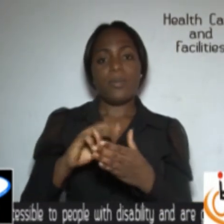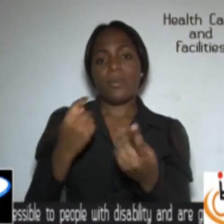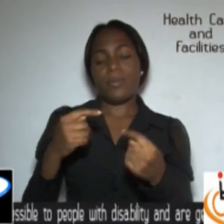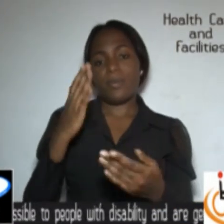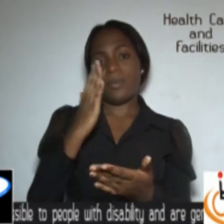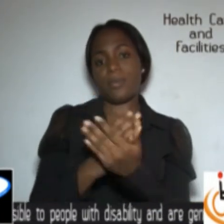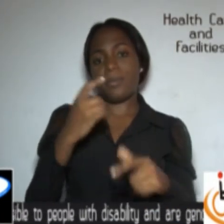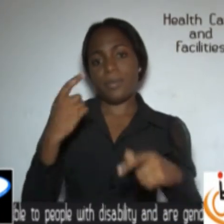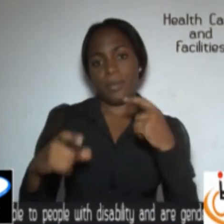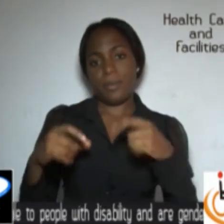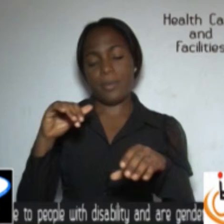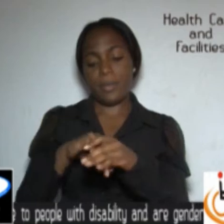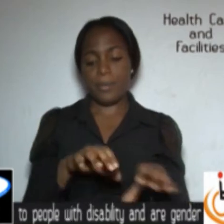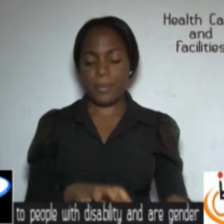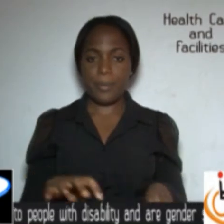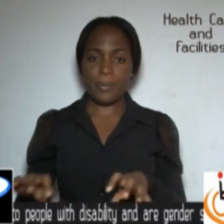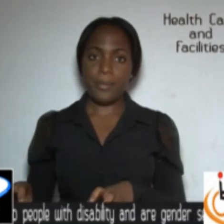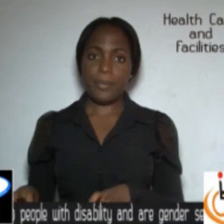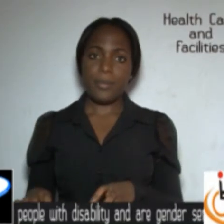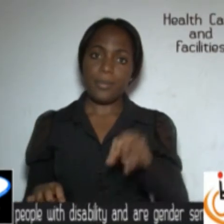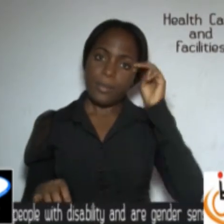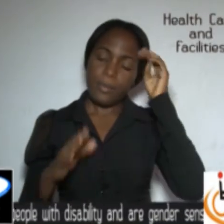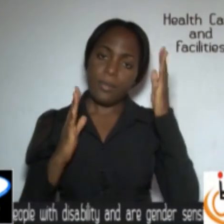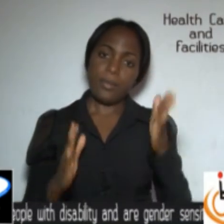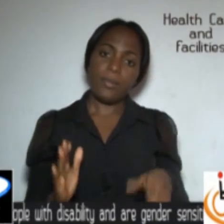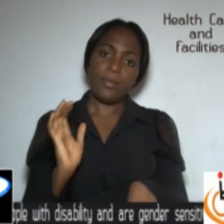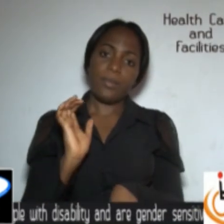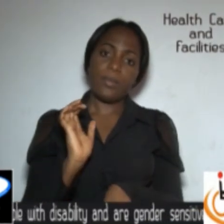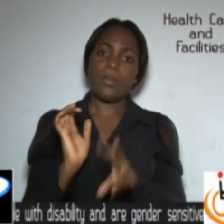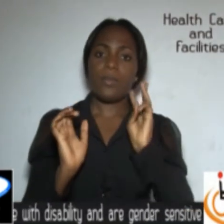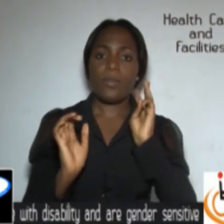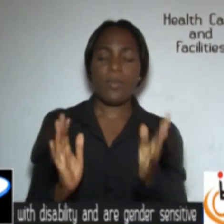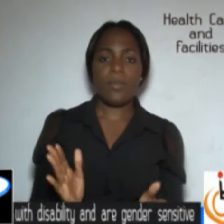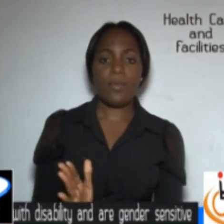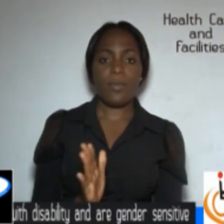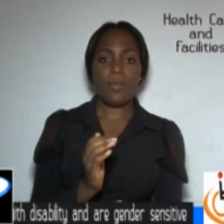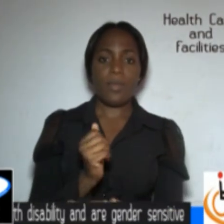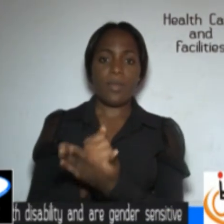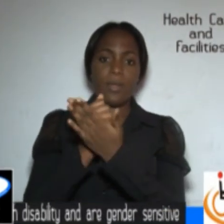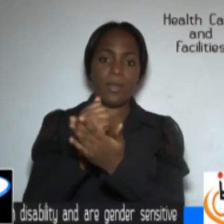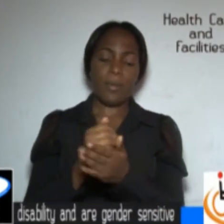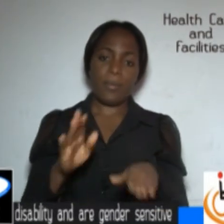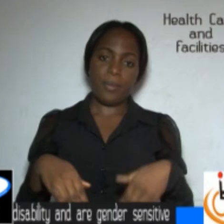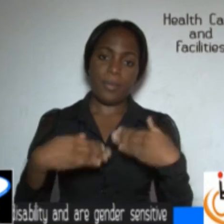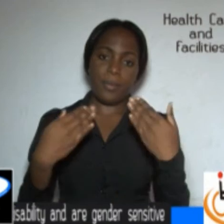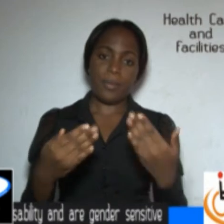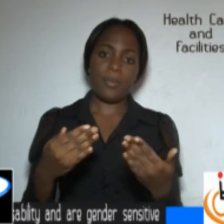and operate health assessments and resource centers in each clinic at district level in order